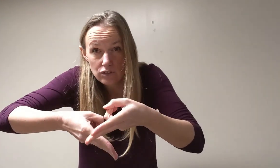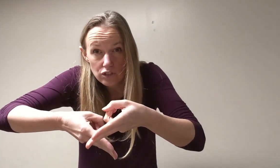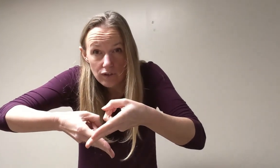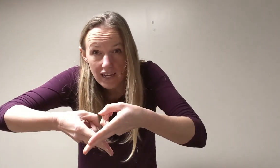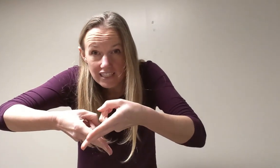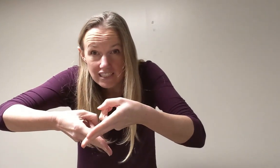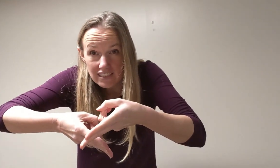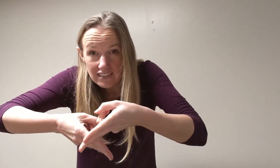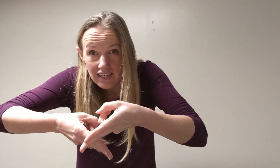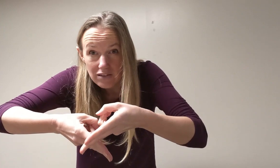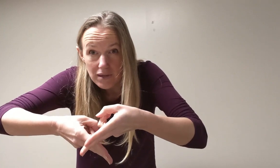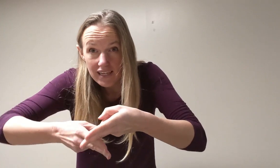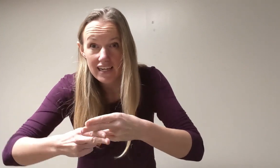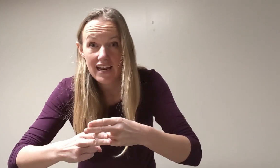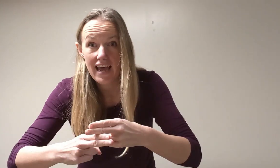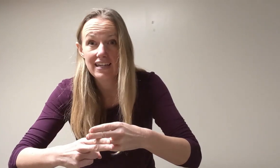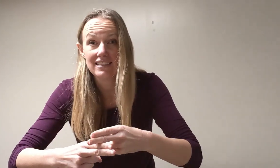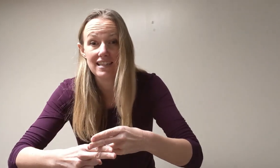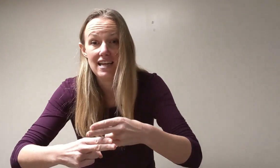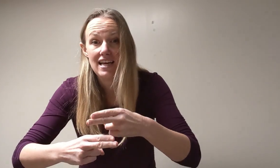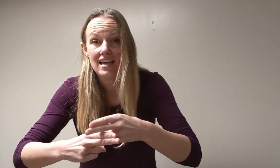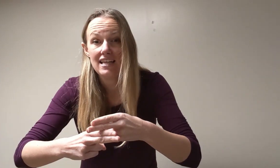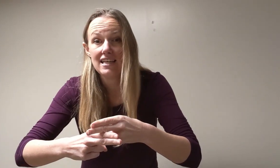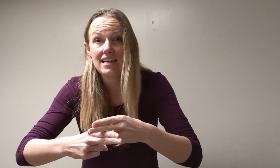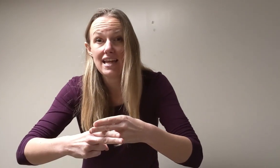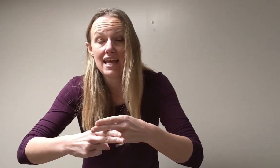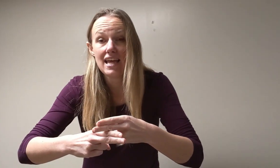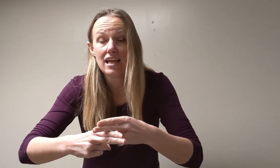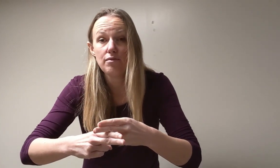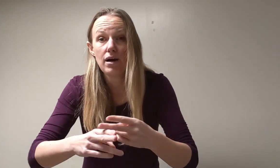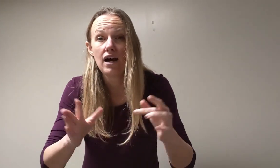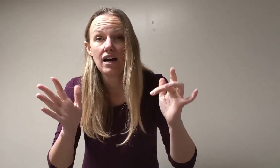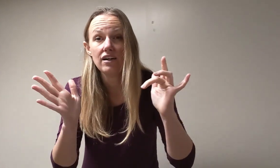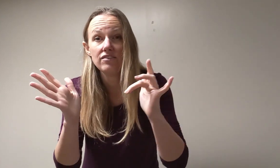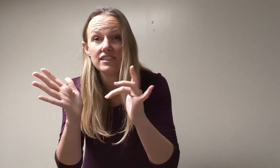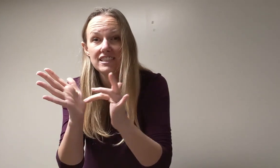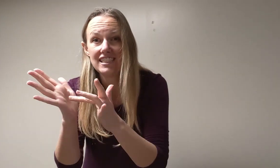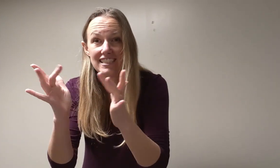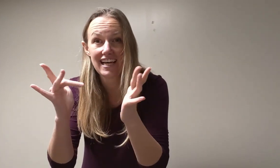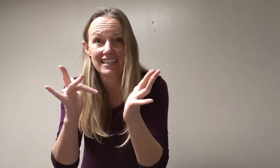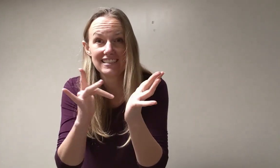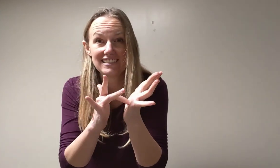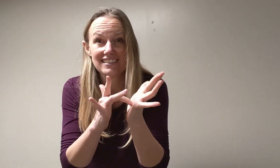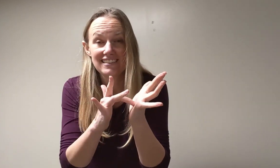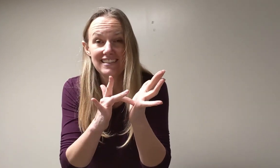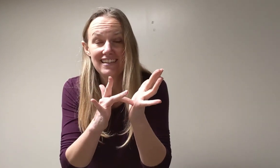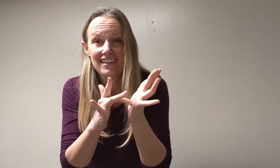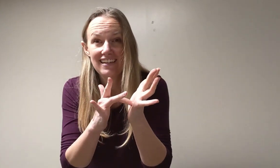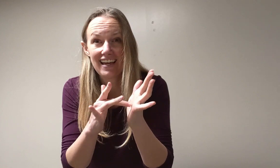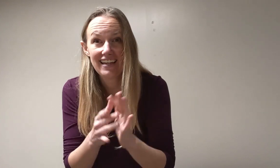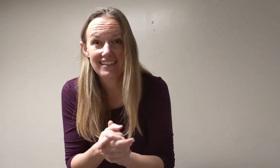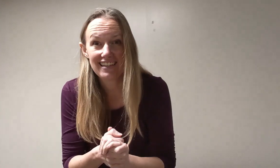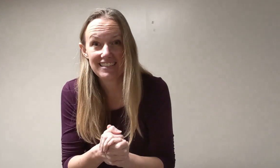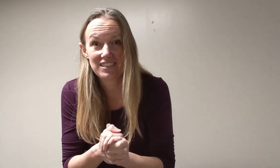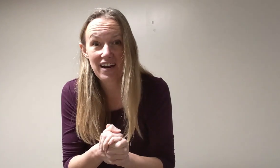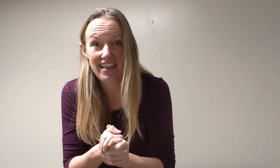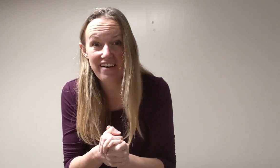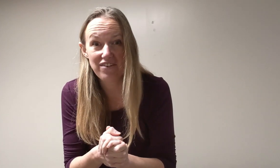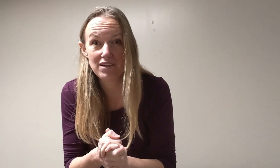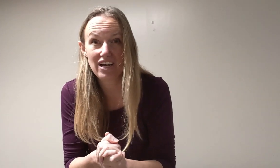2 H's kind of making an X, in the name of Jesus. Okay, let's try that from the